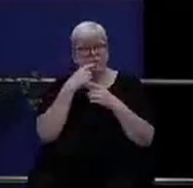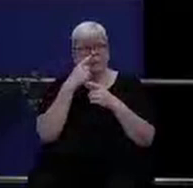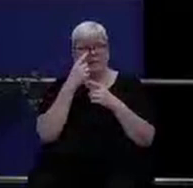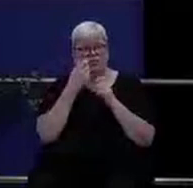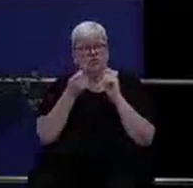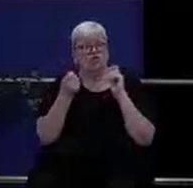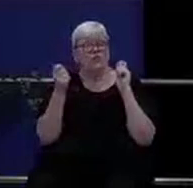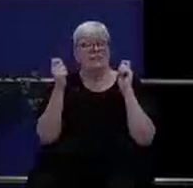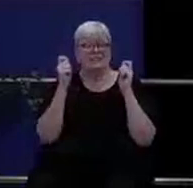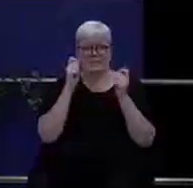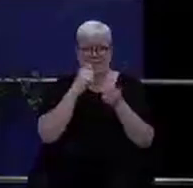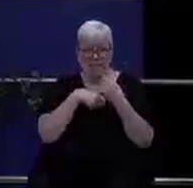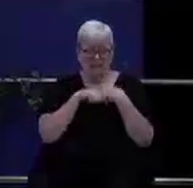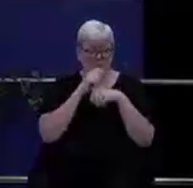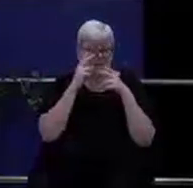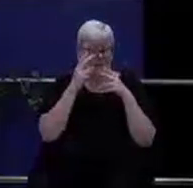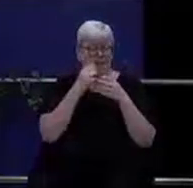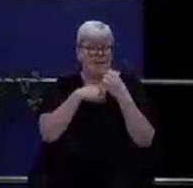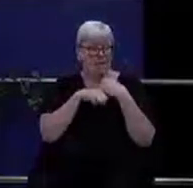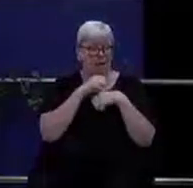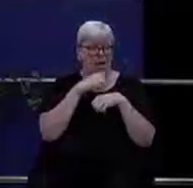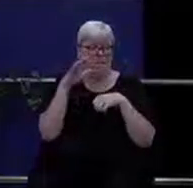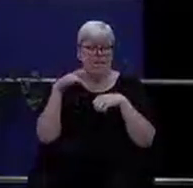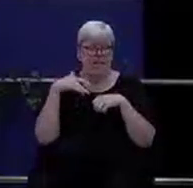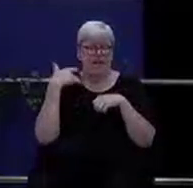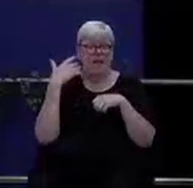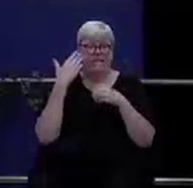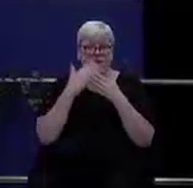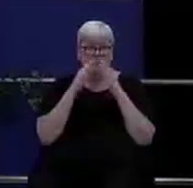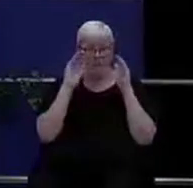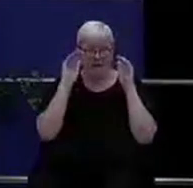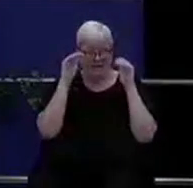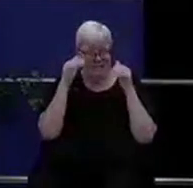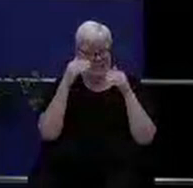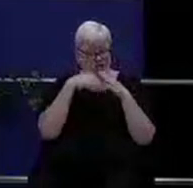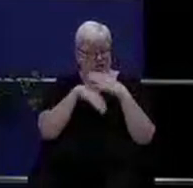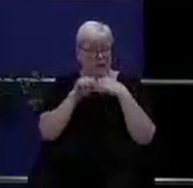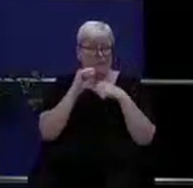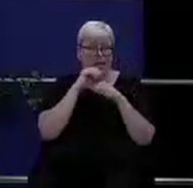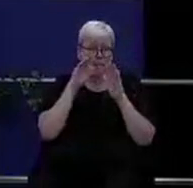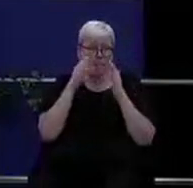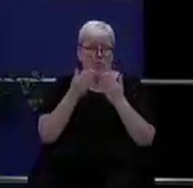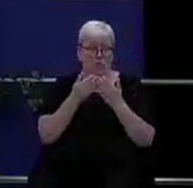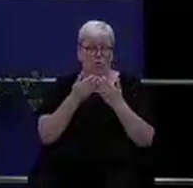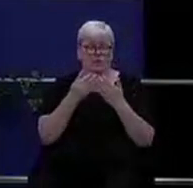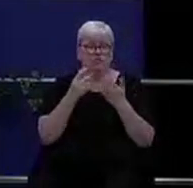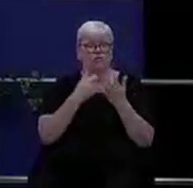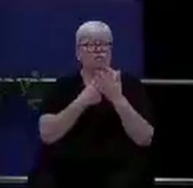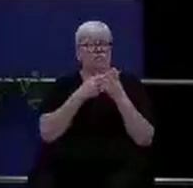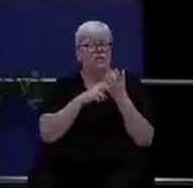that death into life. And so actually my dedication in my book is to the ravens